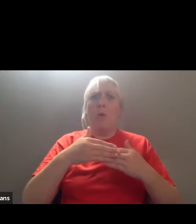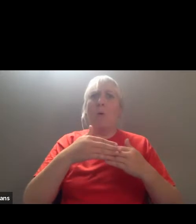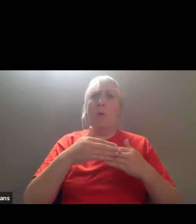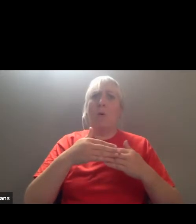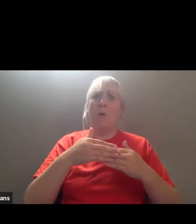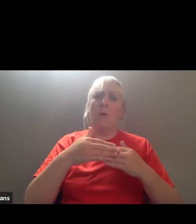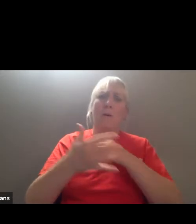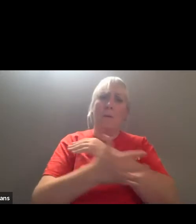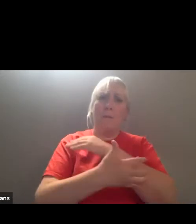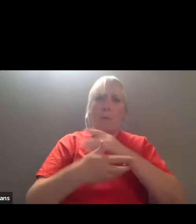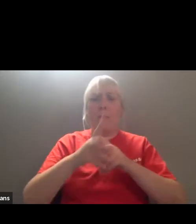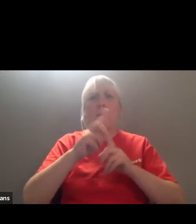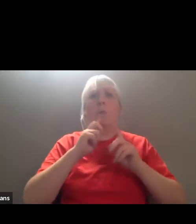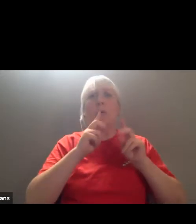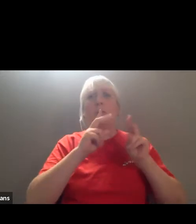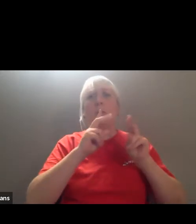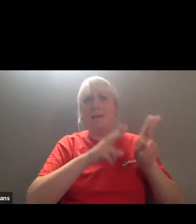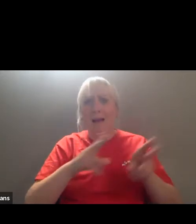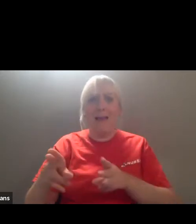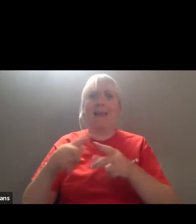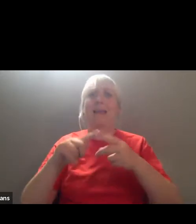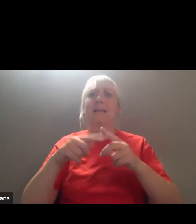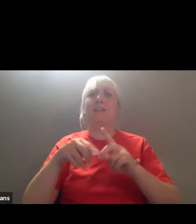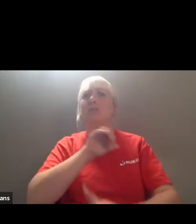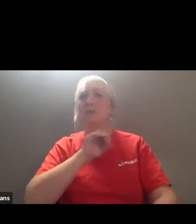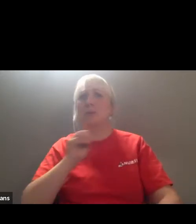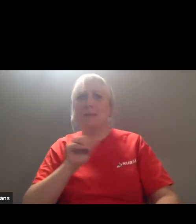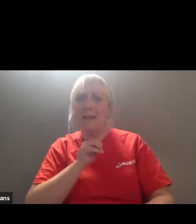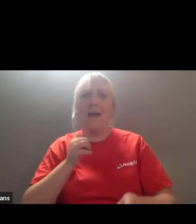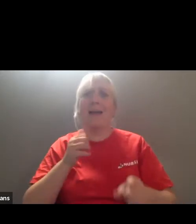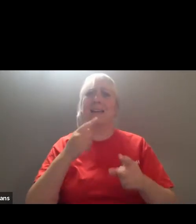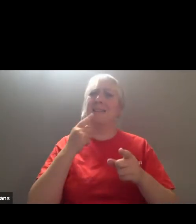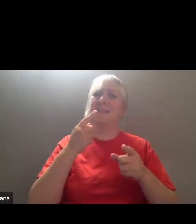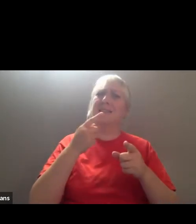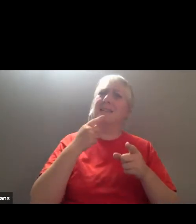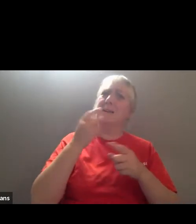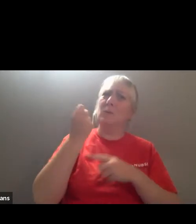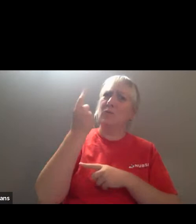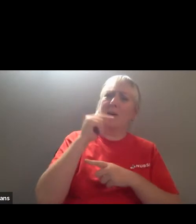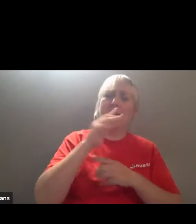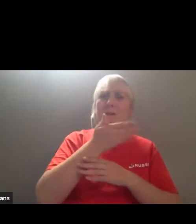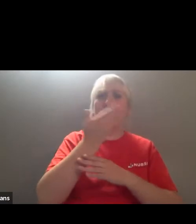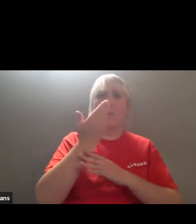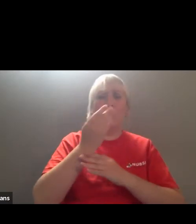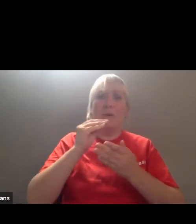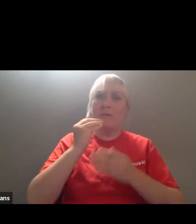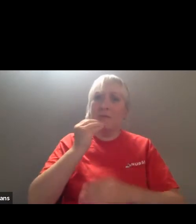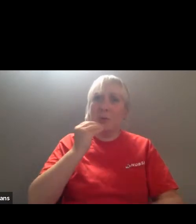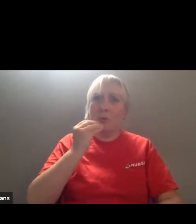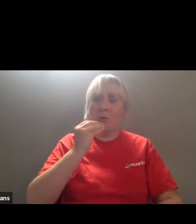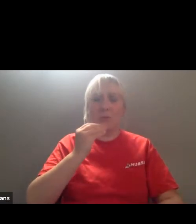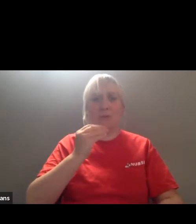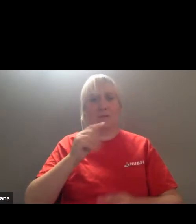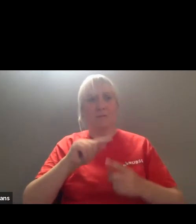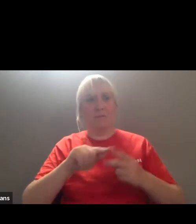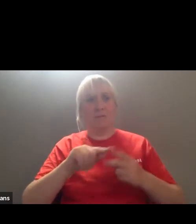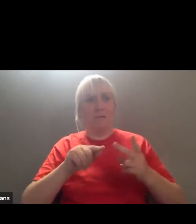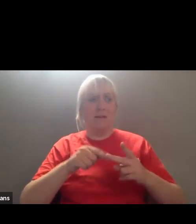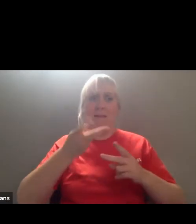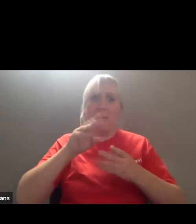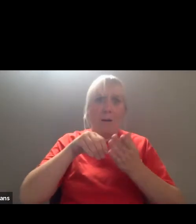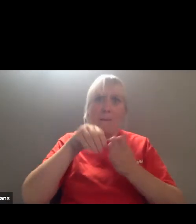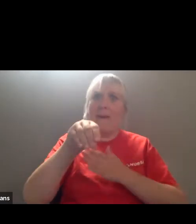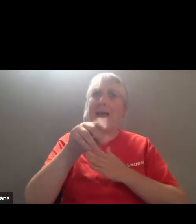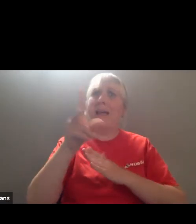hungry because they have no money for food and their kitchen cupboards are empty, become penniless, can't pay their gas, electricity or heating